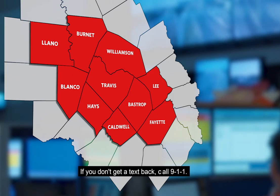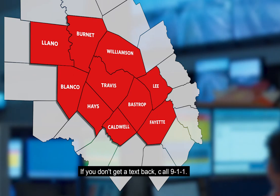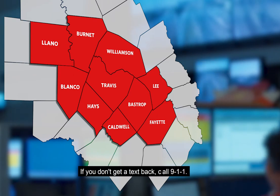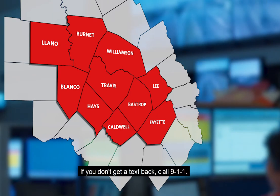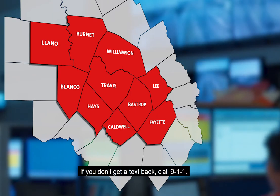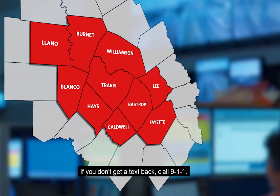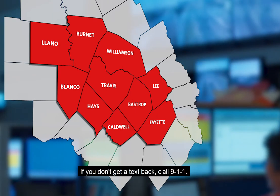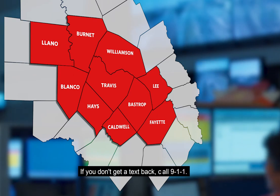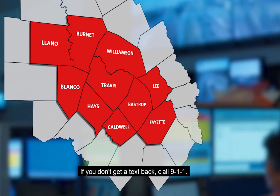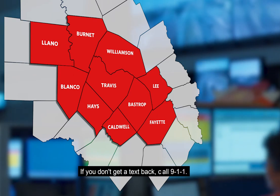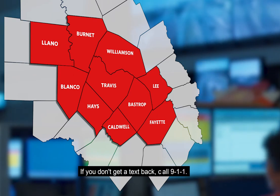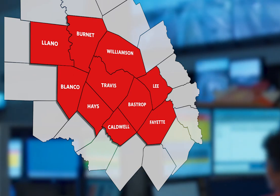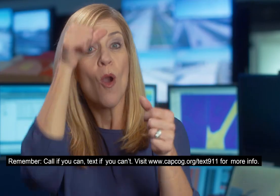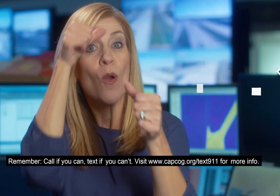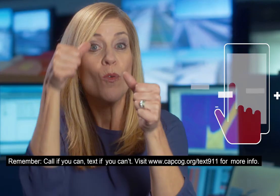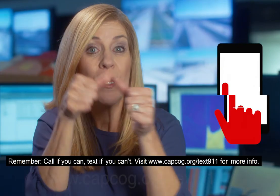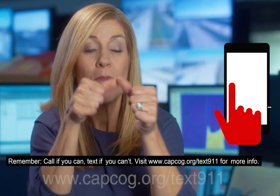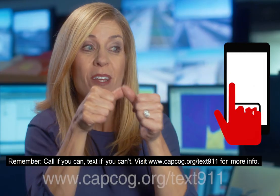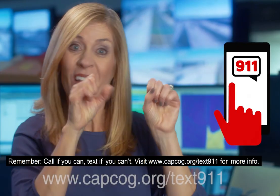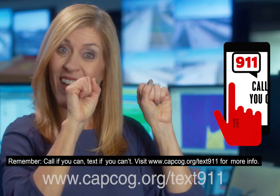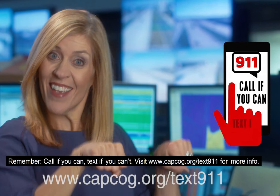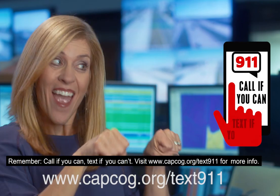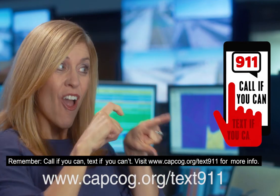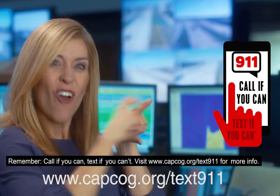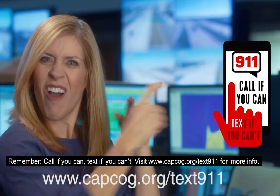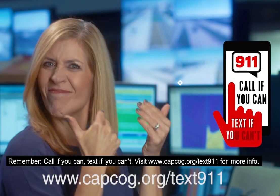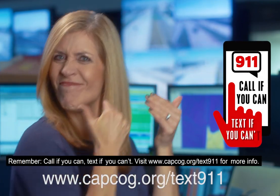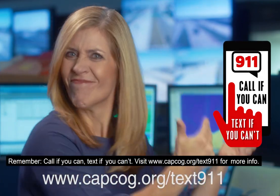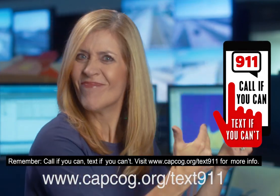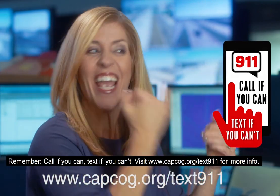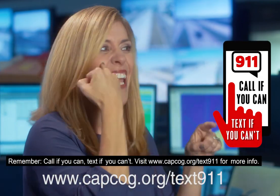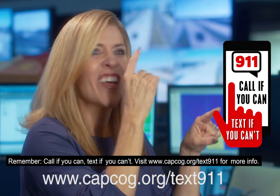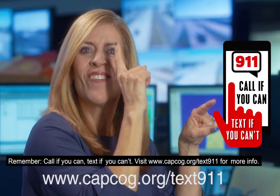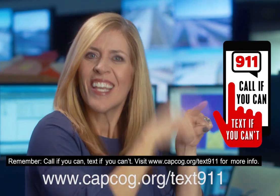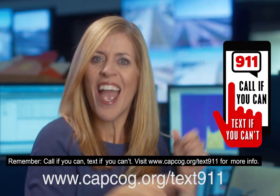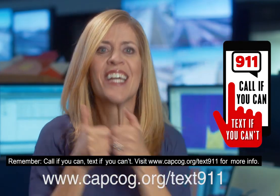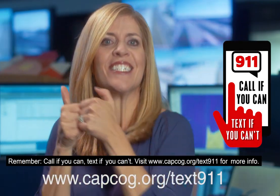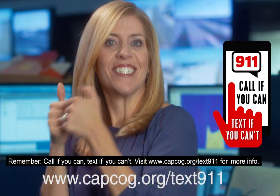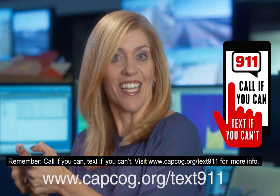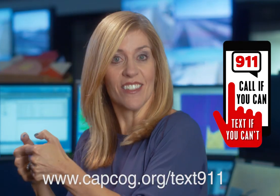call 911. Remember, call if you can, text if you can't. Visit capcog.org/text911 for more info.